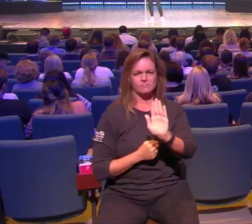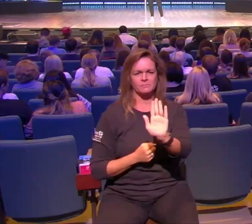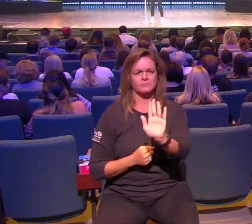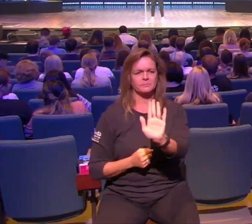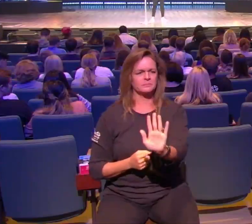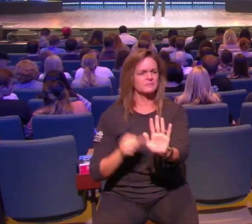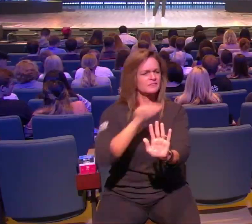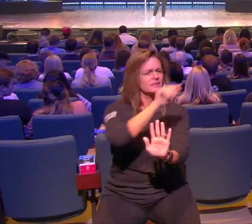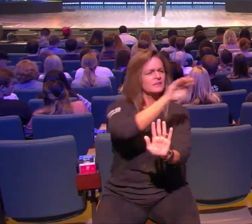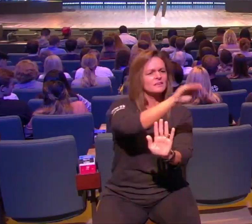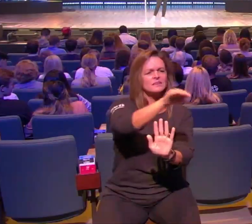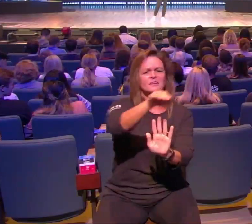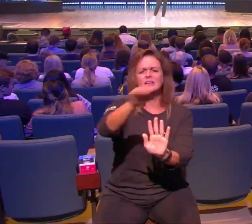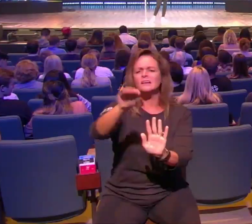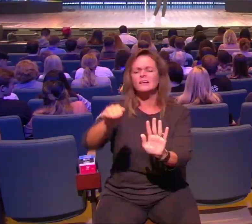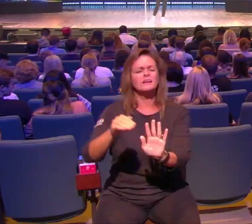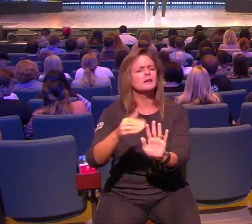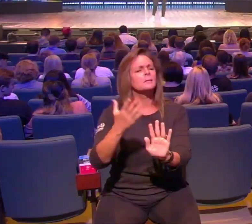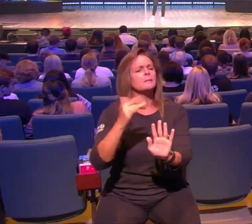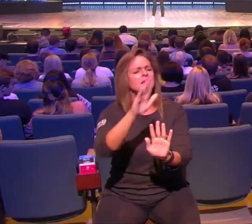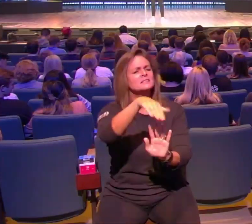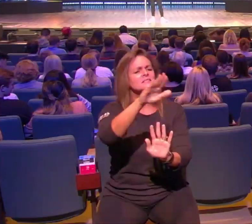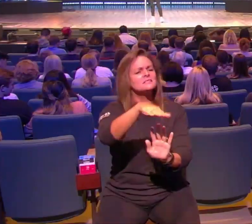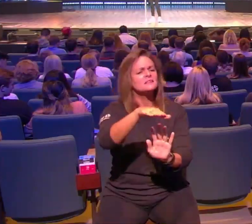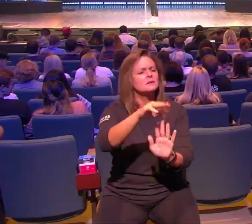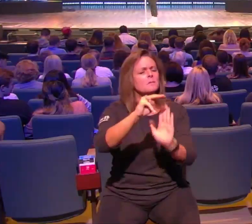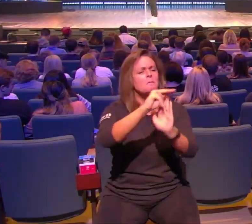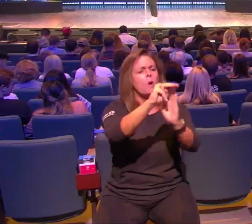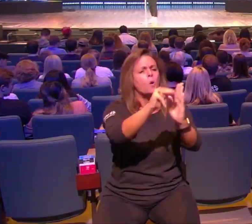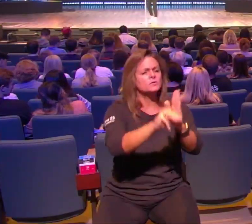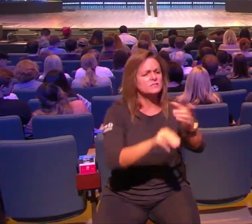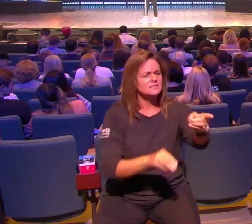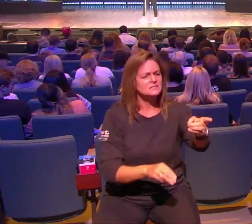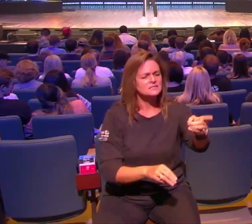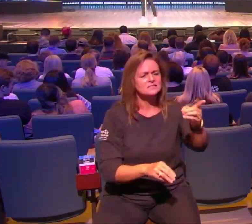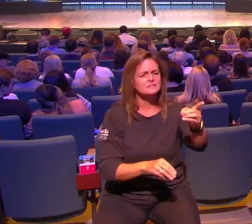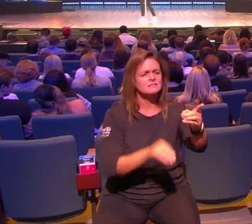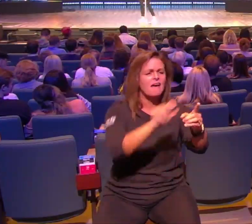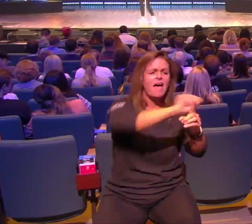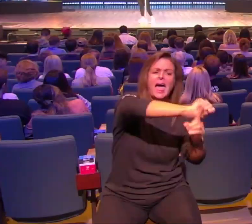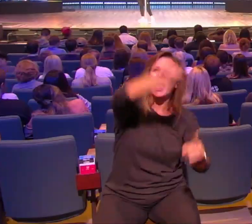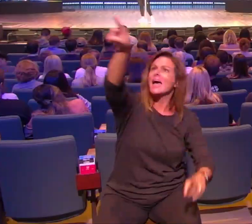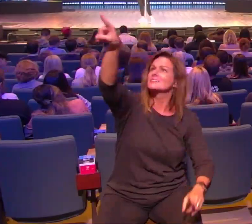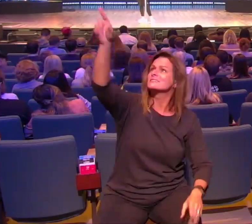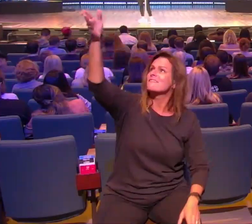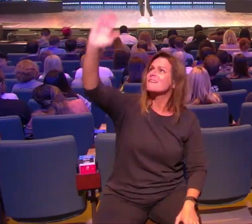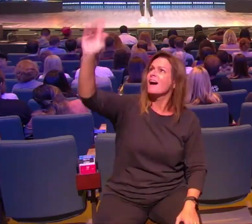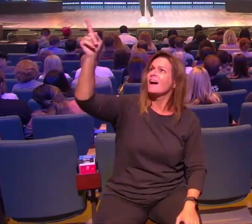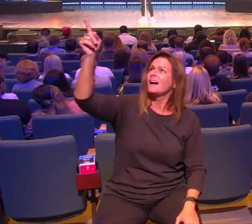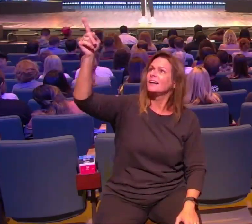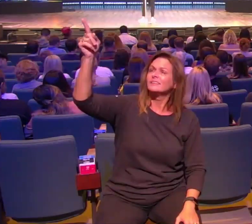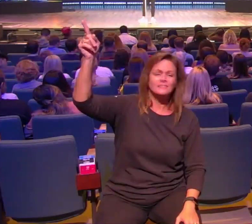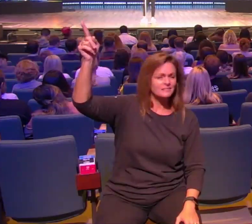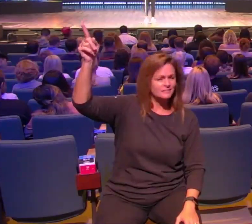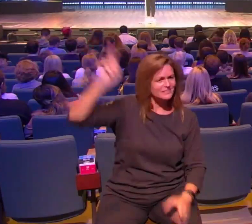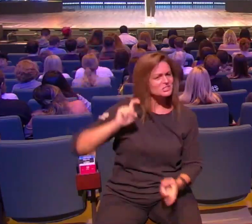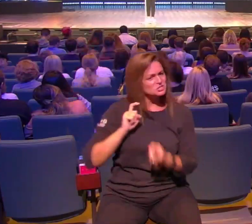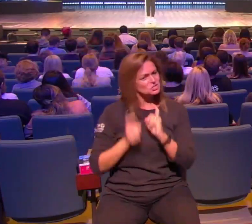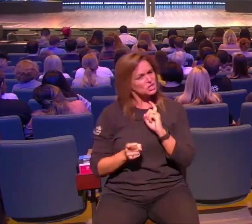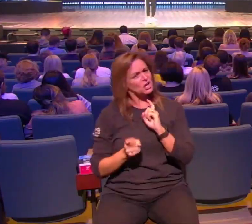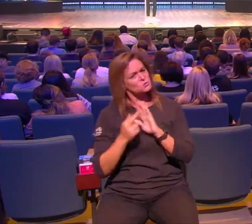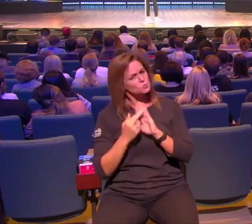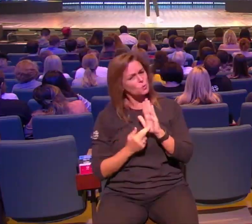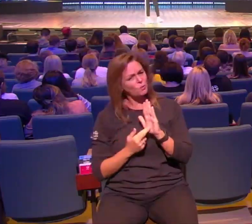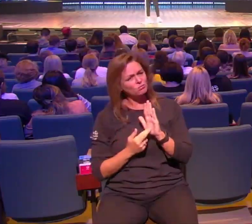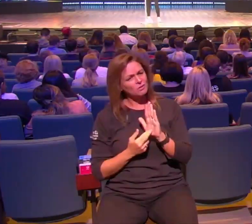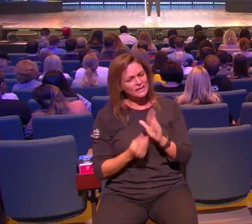that could do something about it. They brought their case to their mediator, who was Moses, who would then bring their case to God. They raised